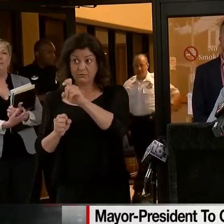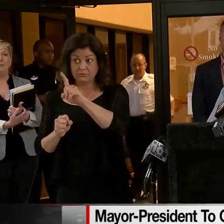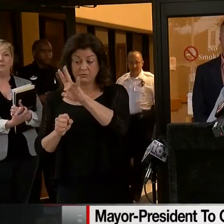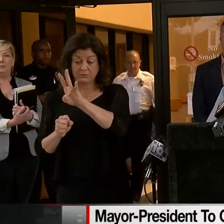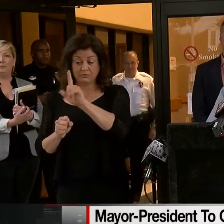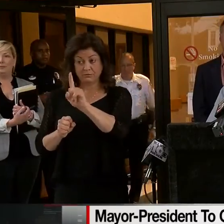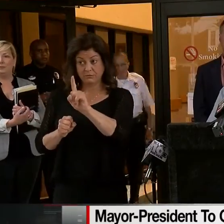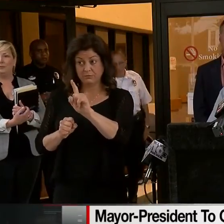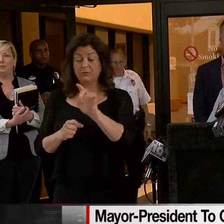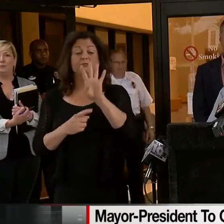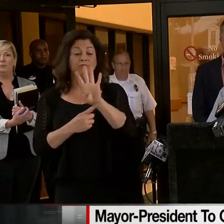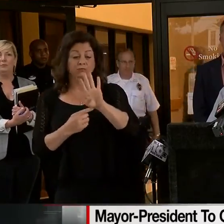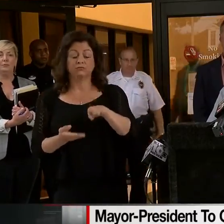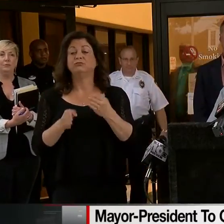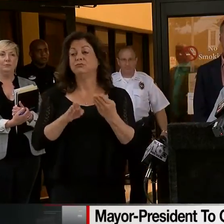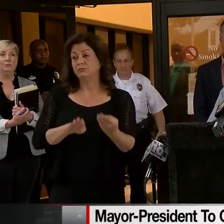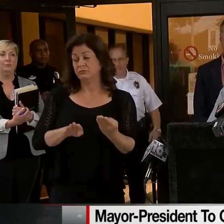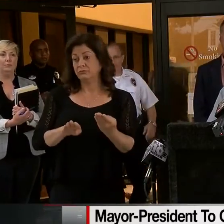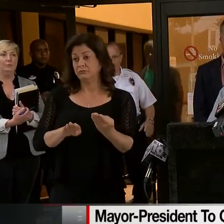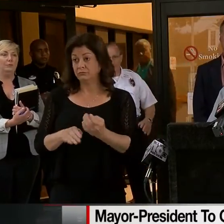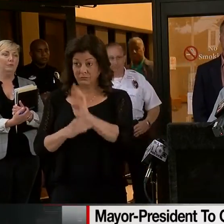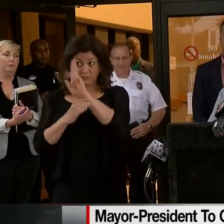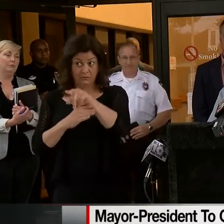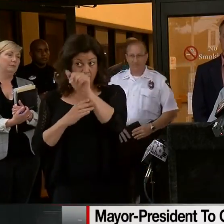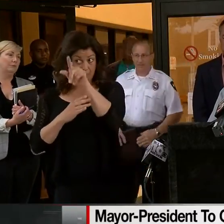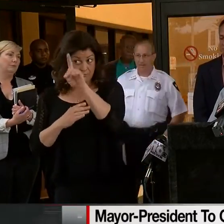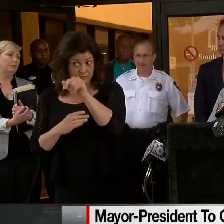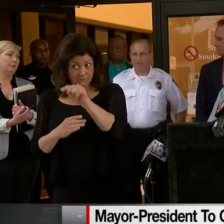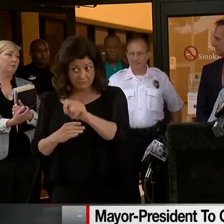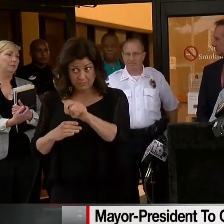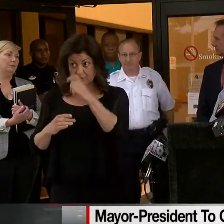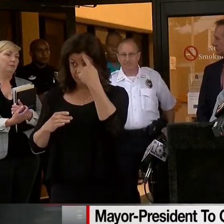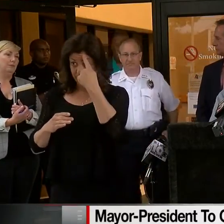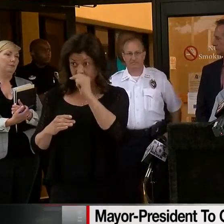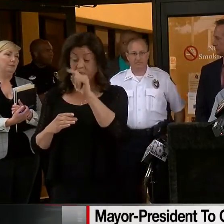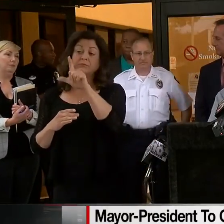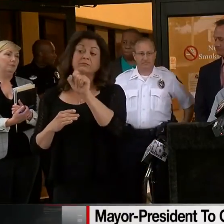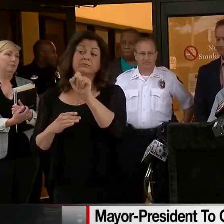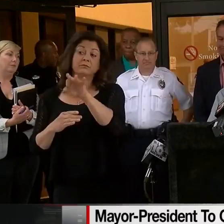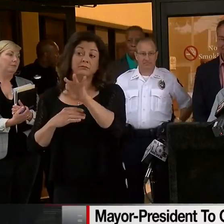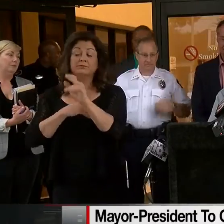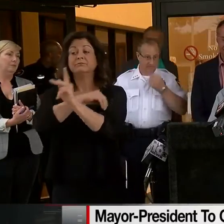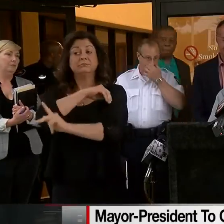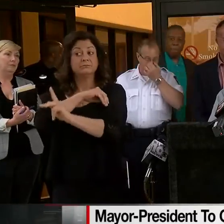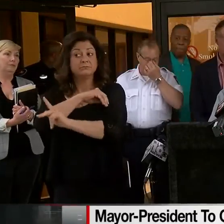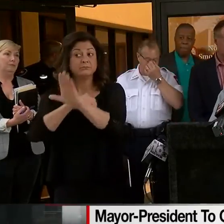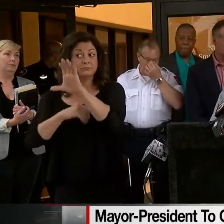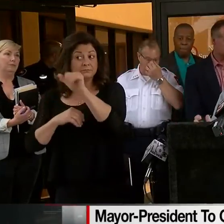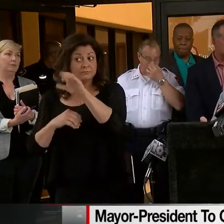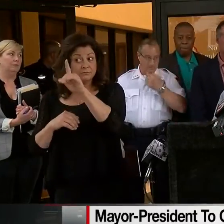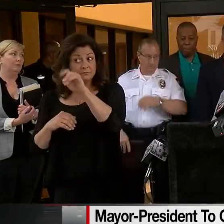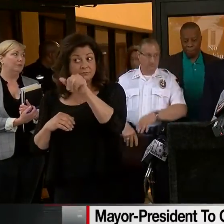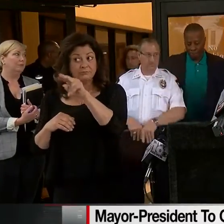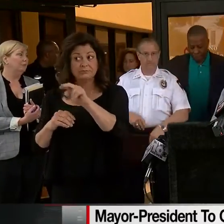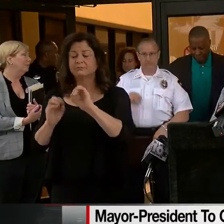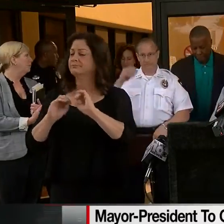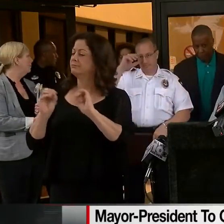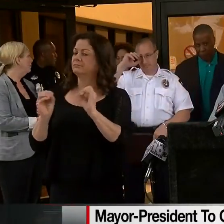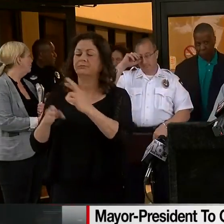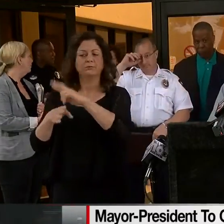now. We have no updated results as of this time from Lafayette Parish or the rest of Acadiana. So again, we're still